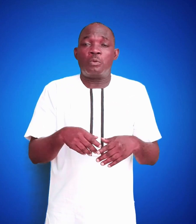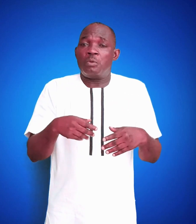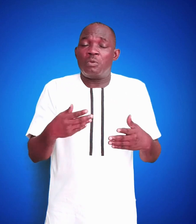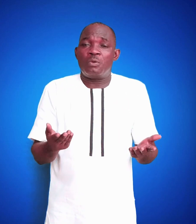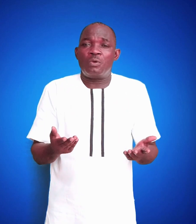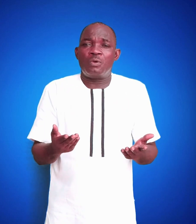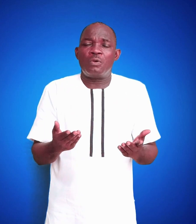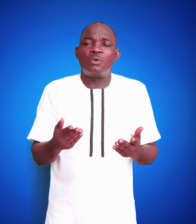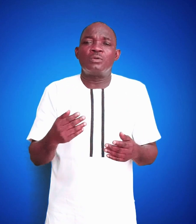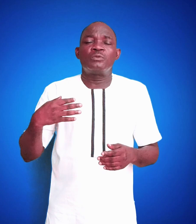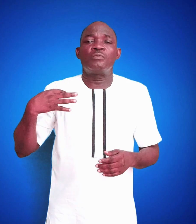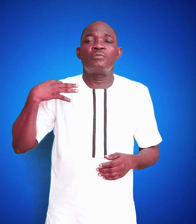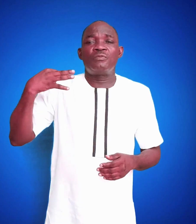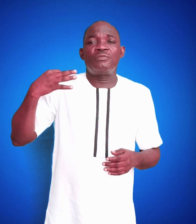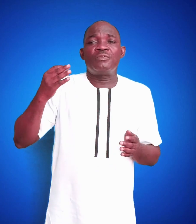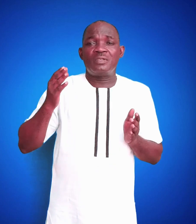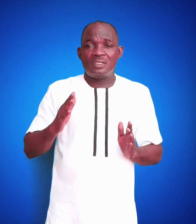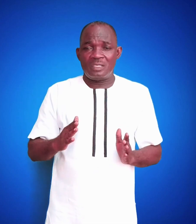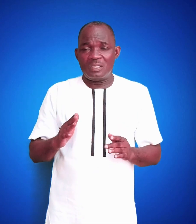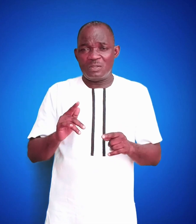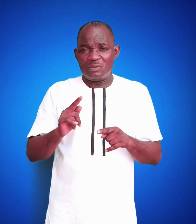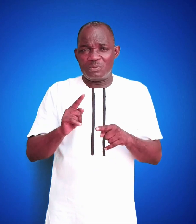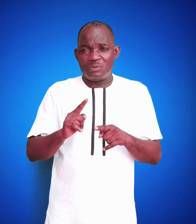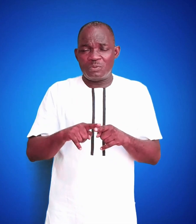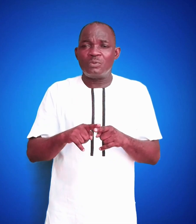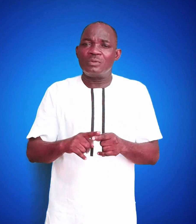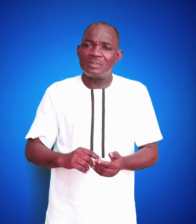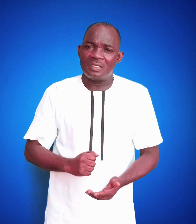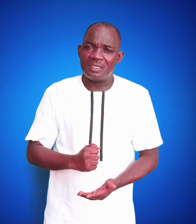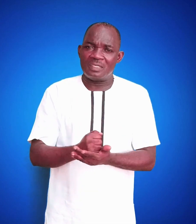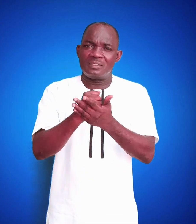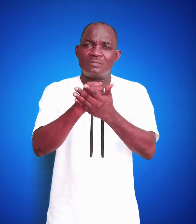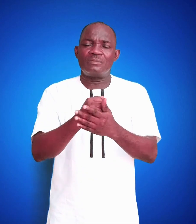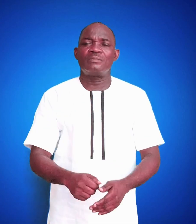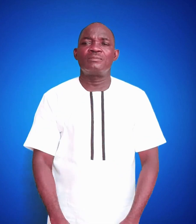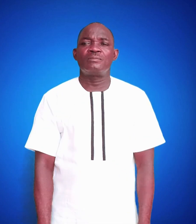or volunteered to assist.